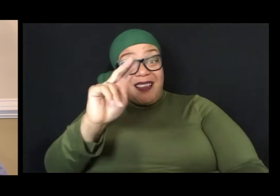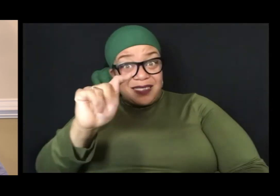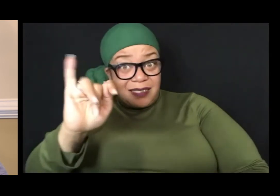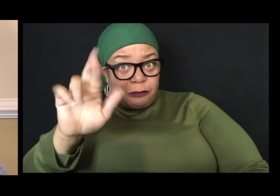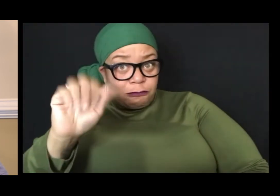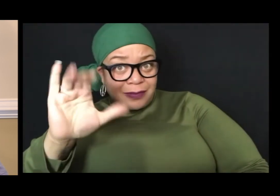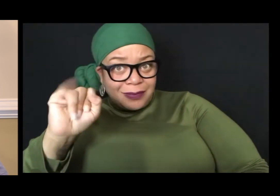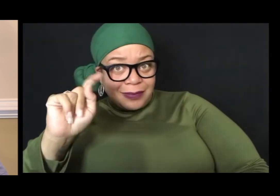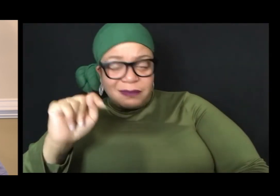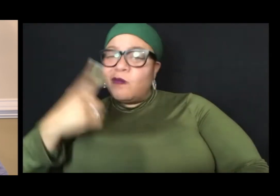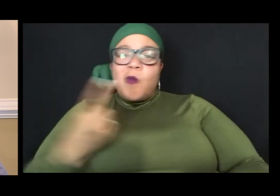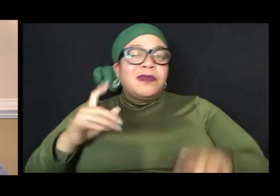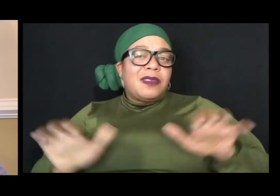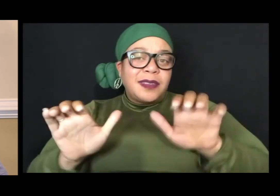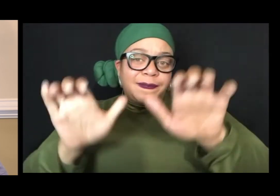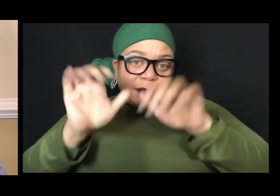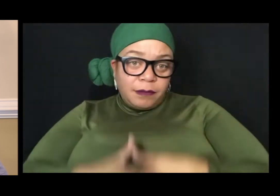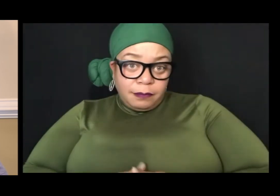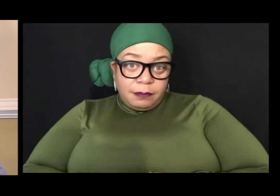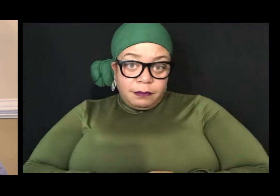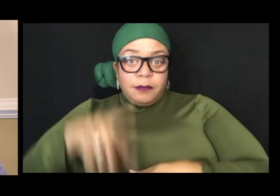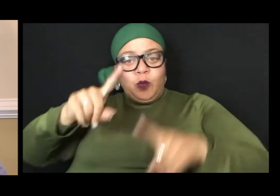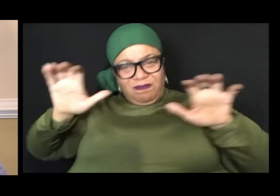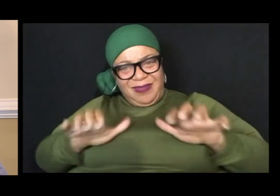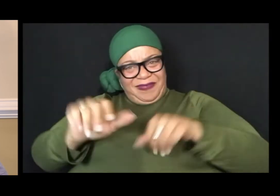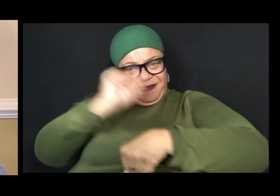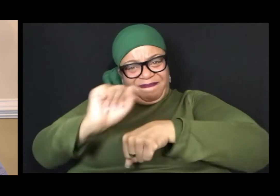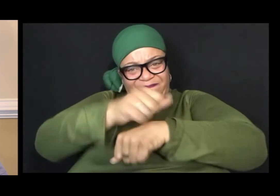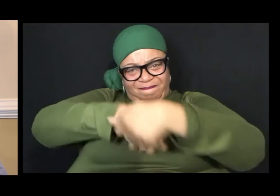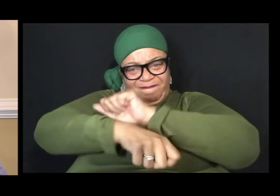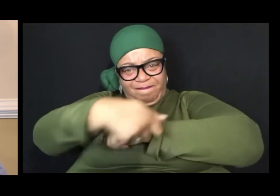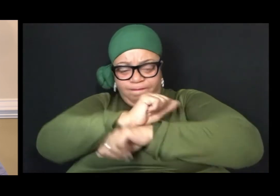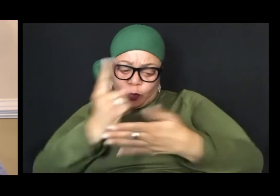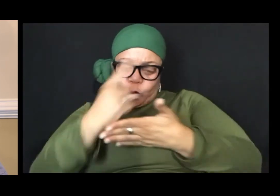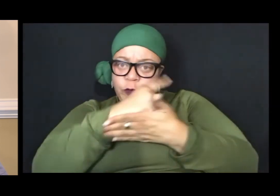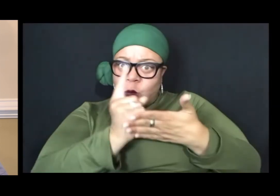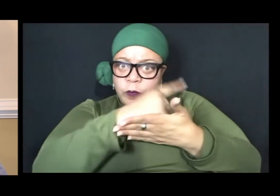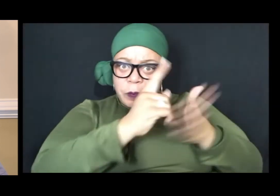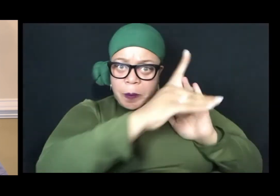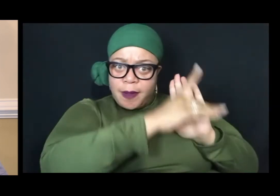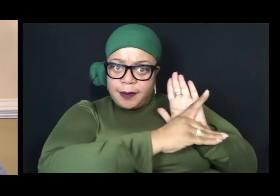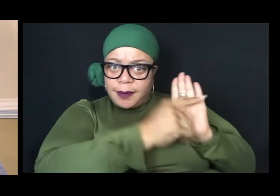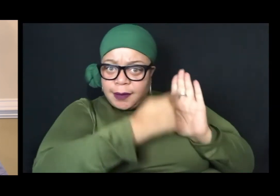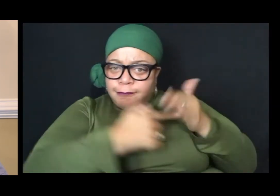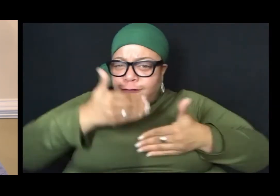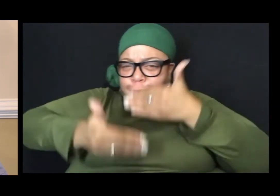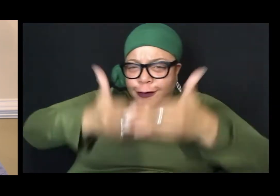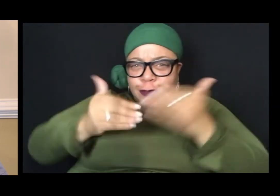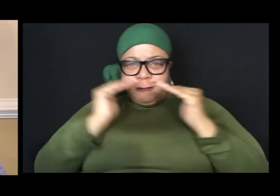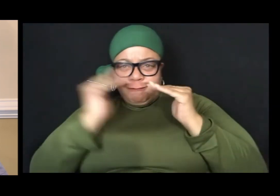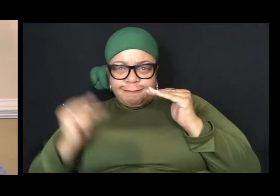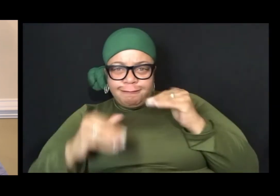active. You are actively working to review policies and procedures and inequities